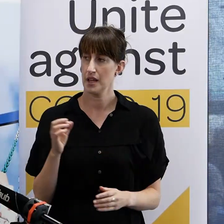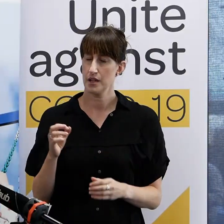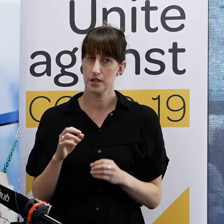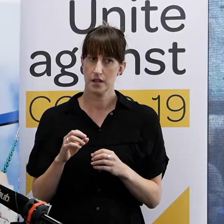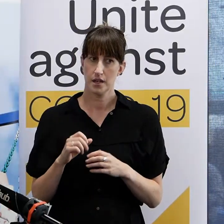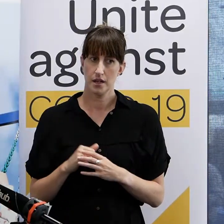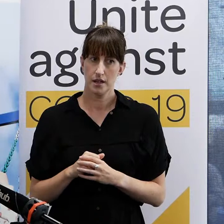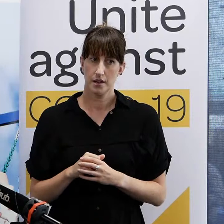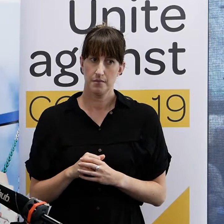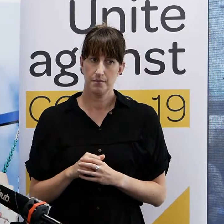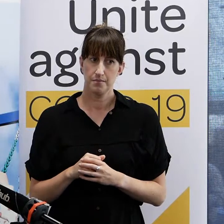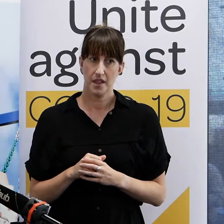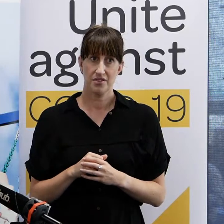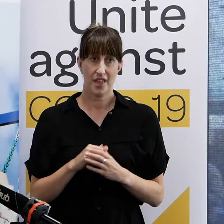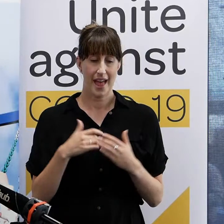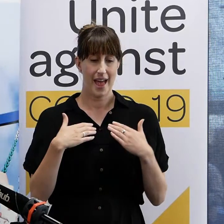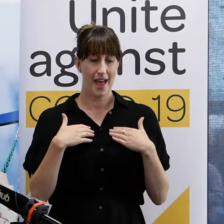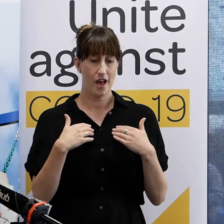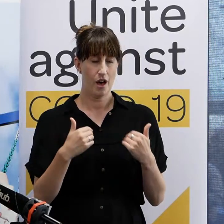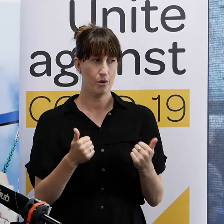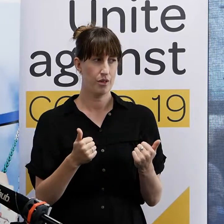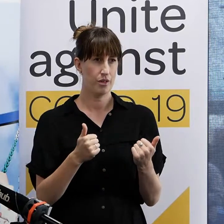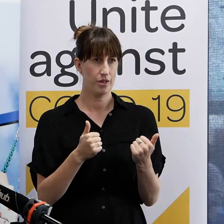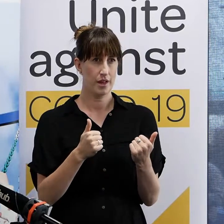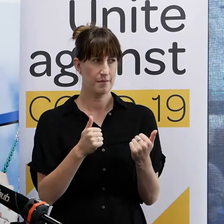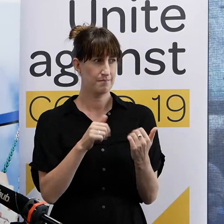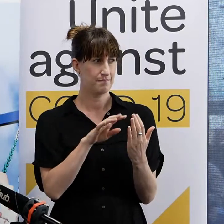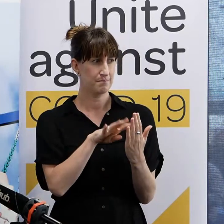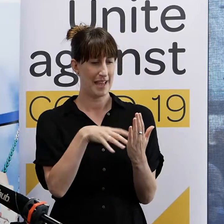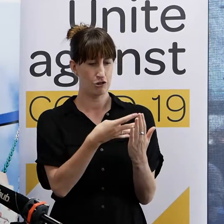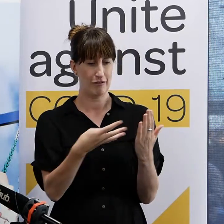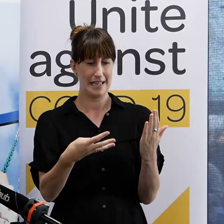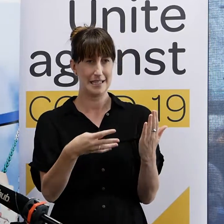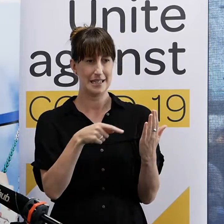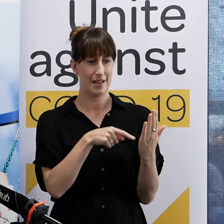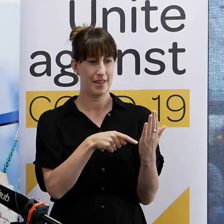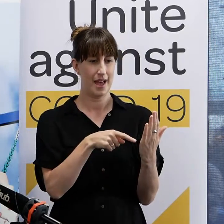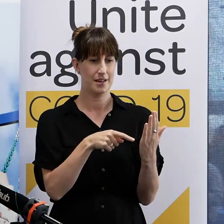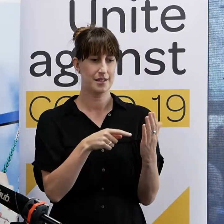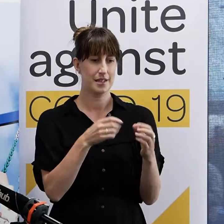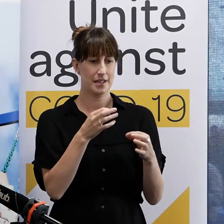health matrix at any point and assess that it's still fit for purpose? Yes, of